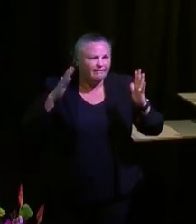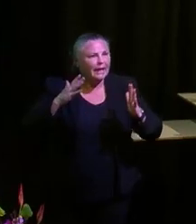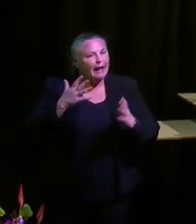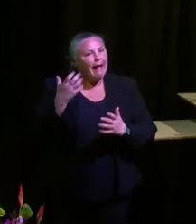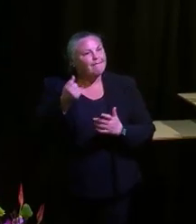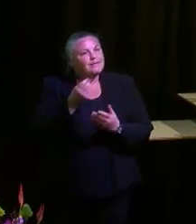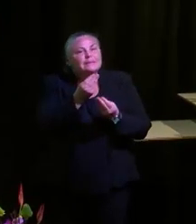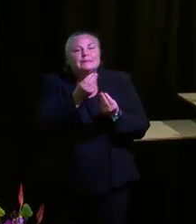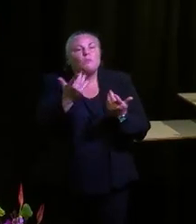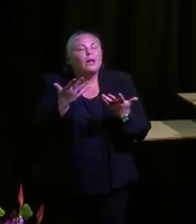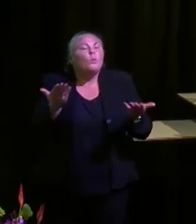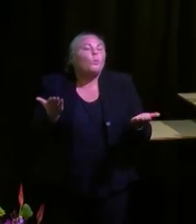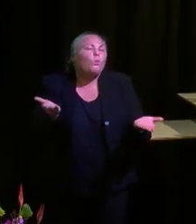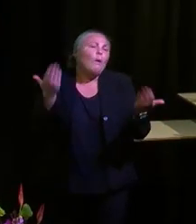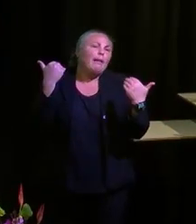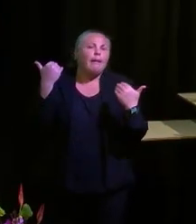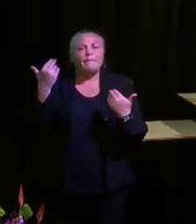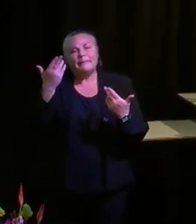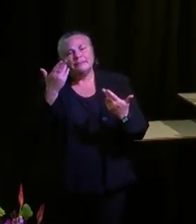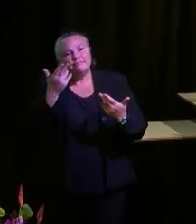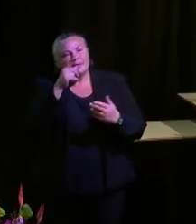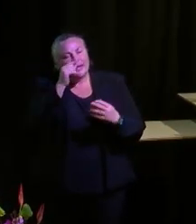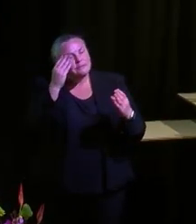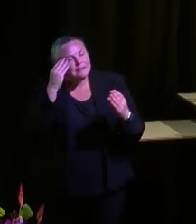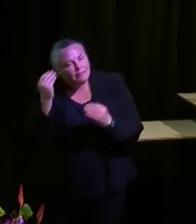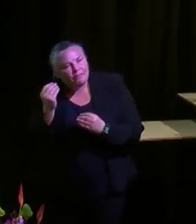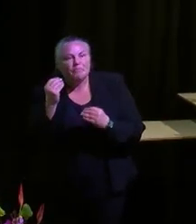able to go that was welcoming, because we know at the time